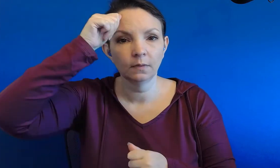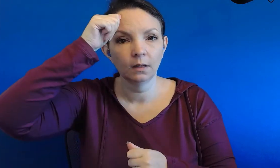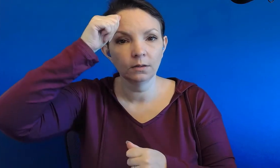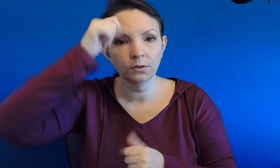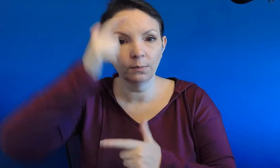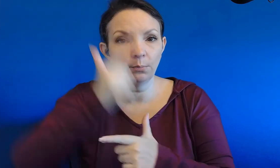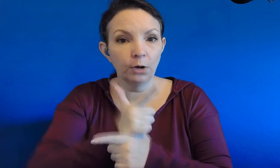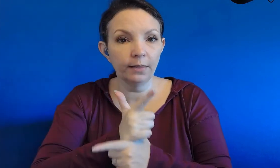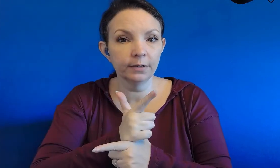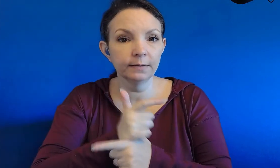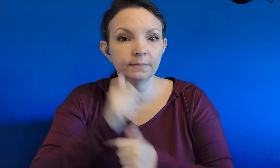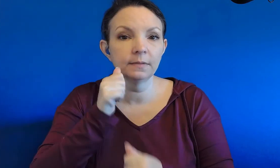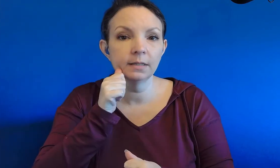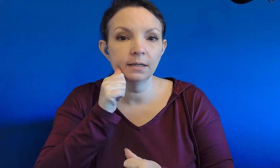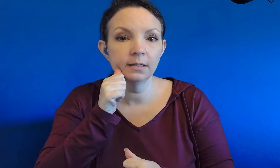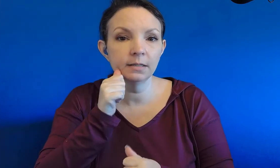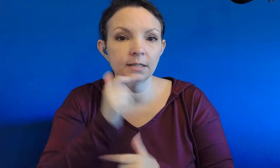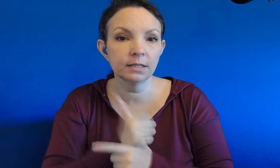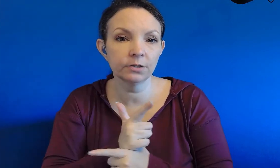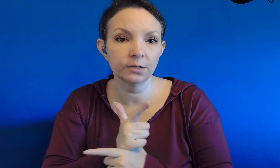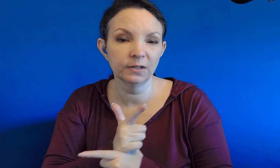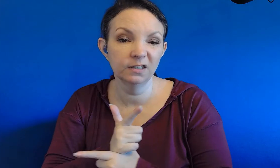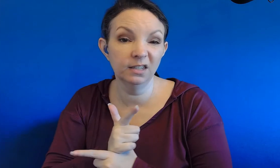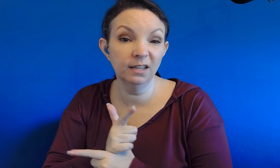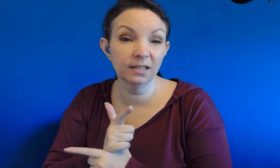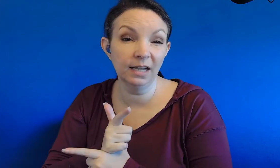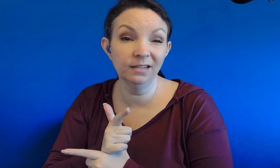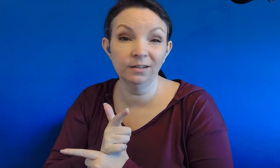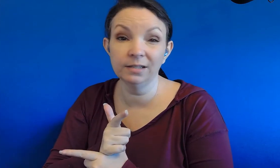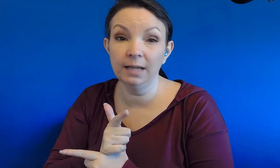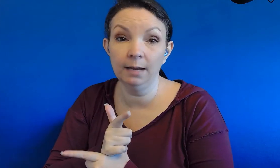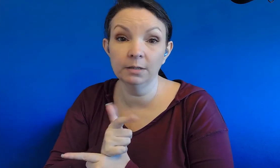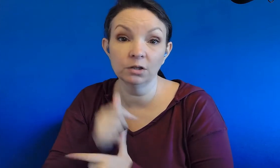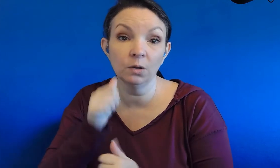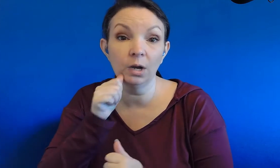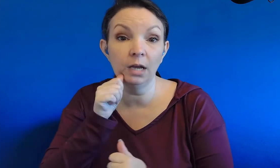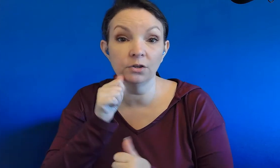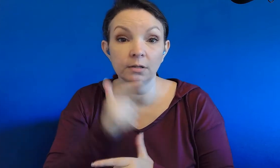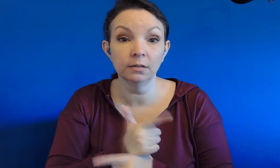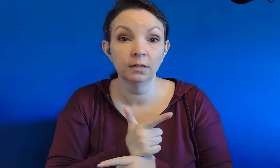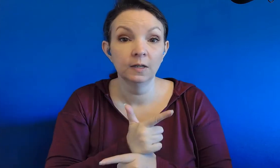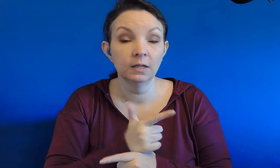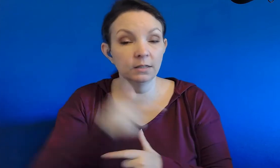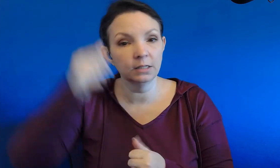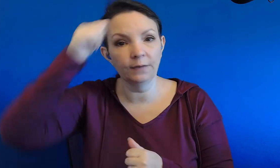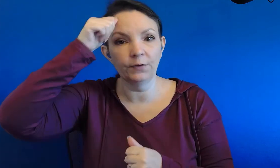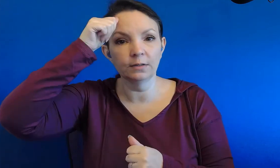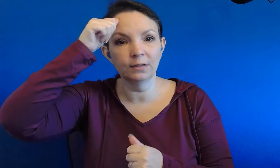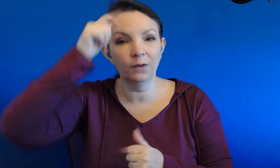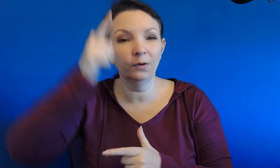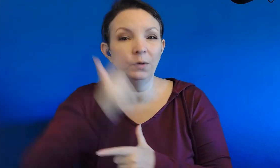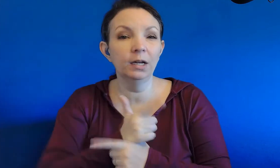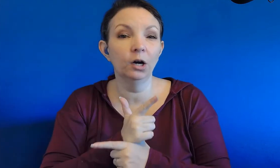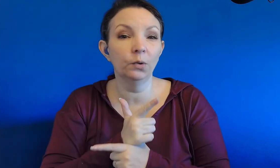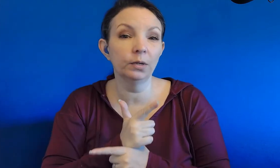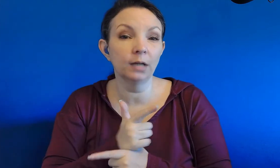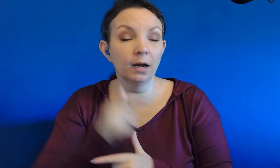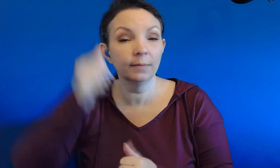So brother and sister. You see, the signs are the same. It's just location is different. So that way we know we're talking about gender.